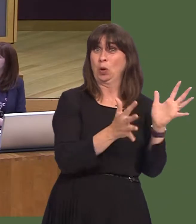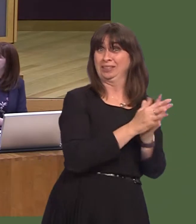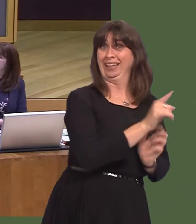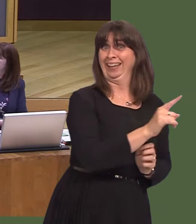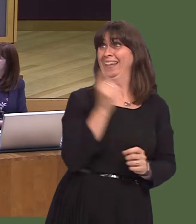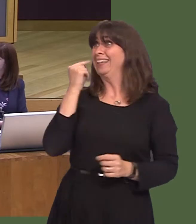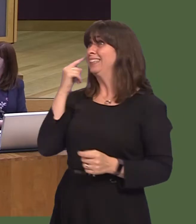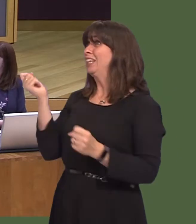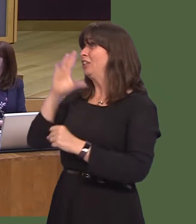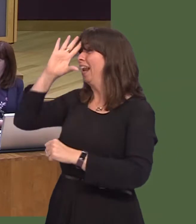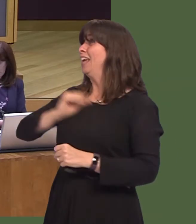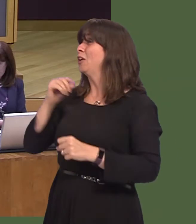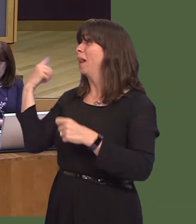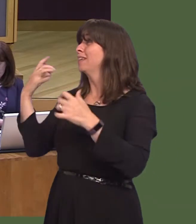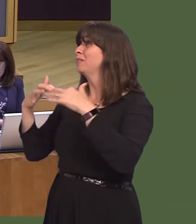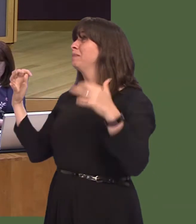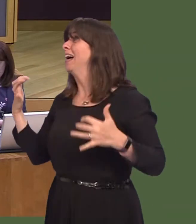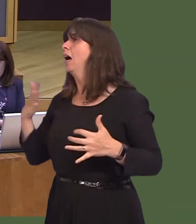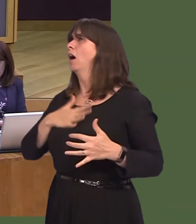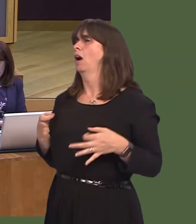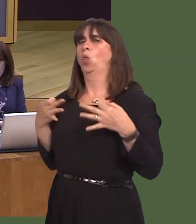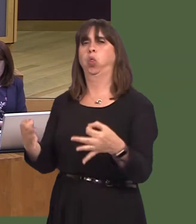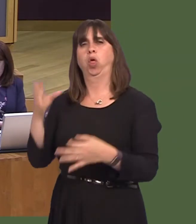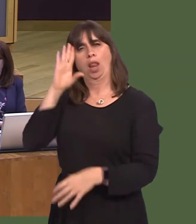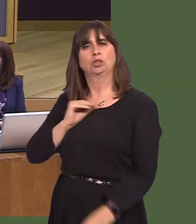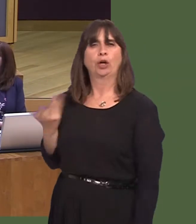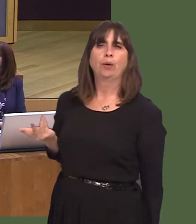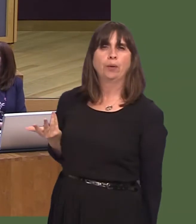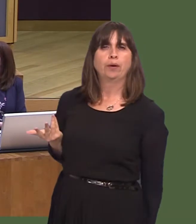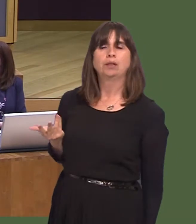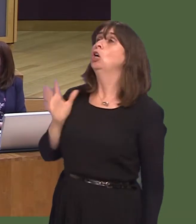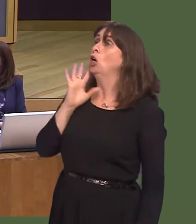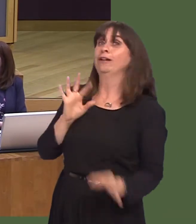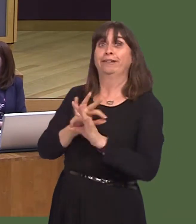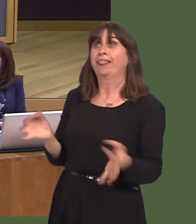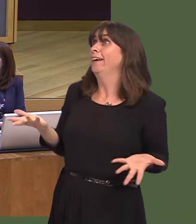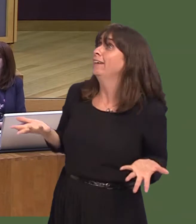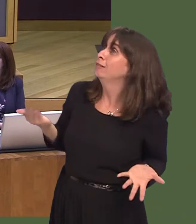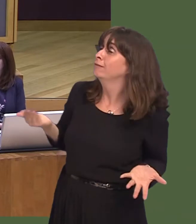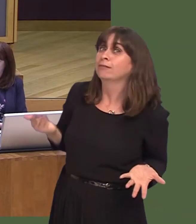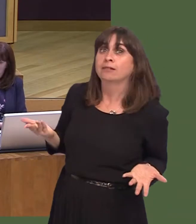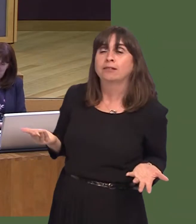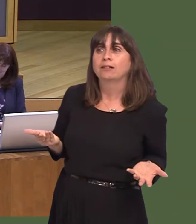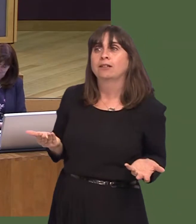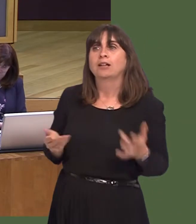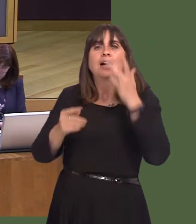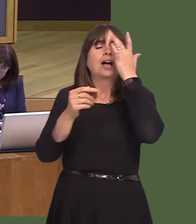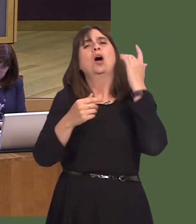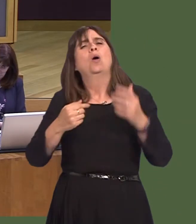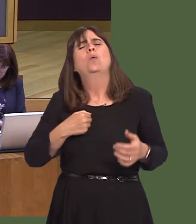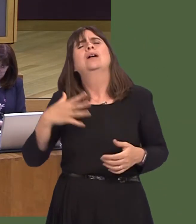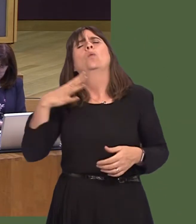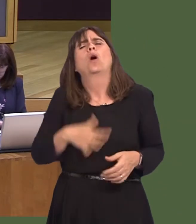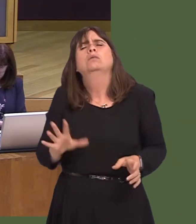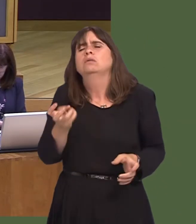Allegedly, an announcement towards the end of the week, if indeed the government is still in place at that point. Still nothing. I mean, all we have... he agrees with this, I know, but all we